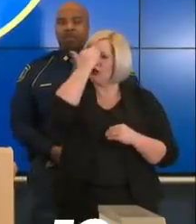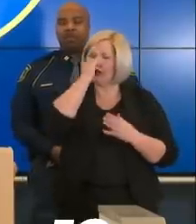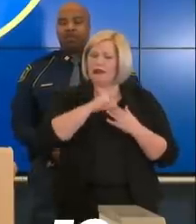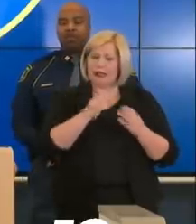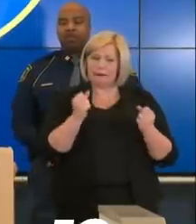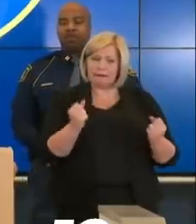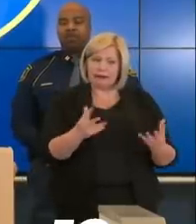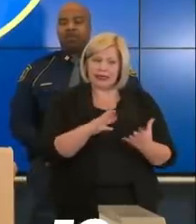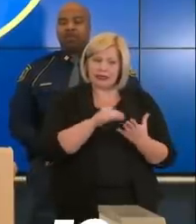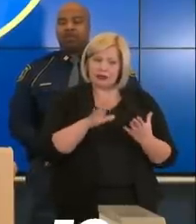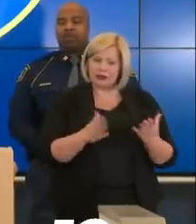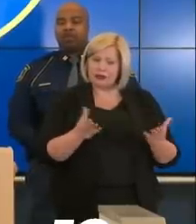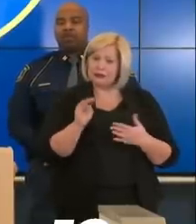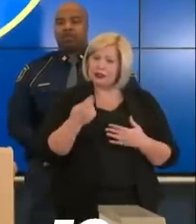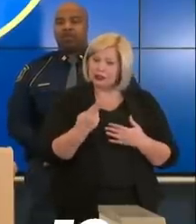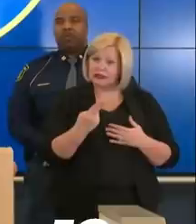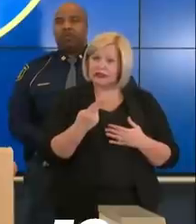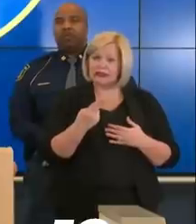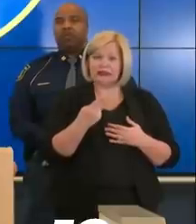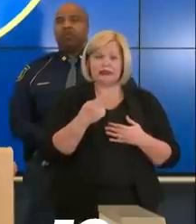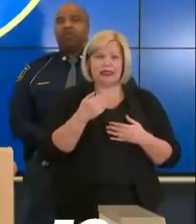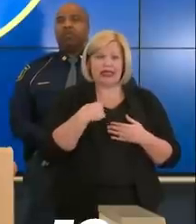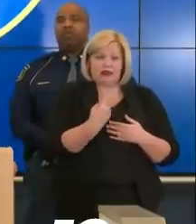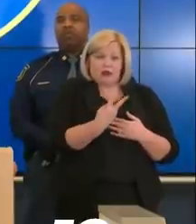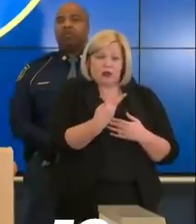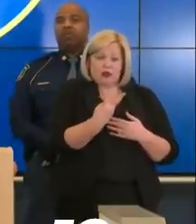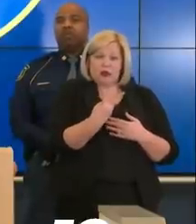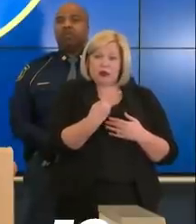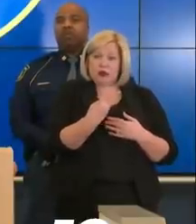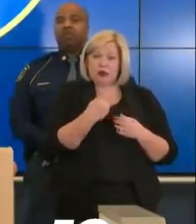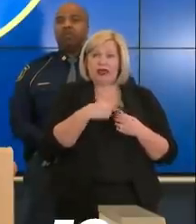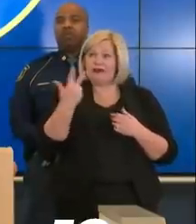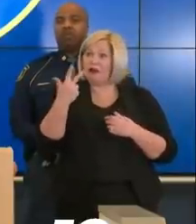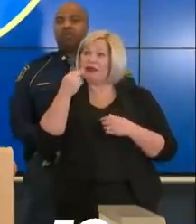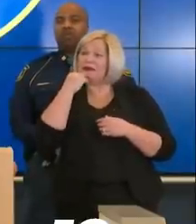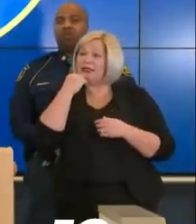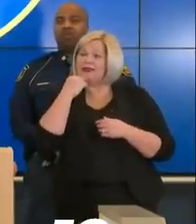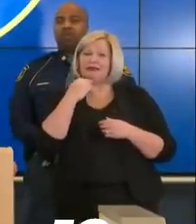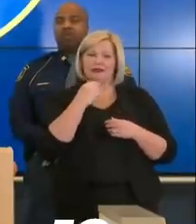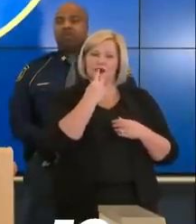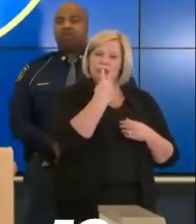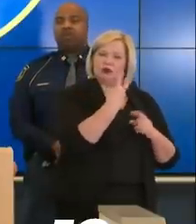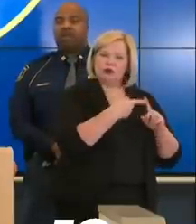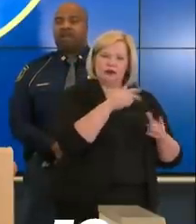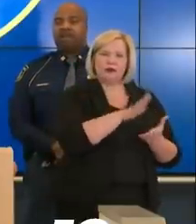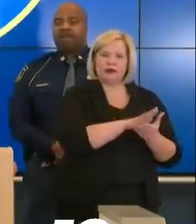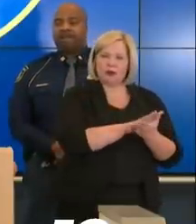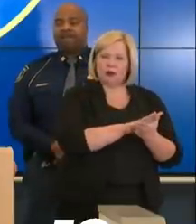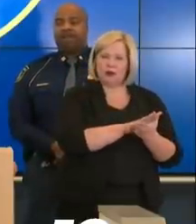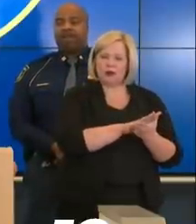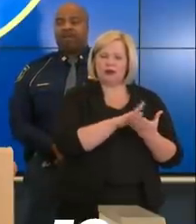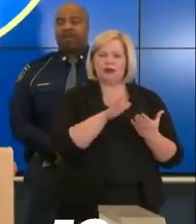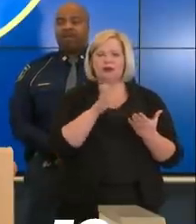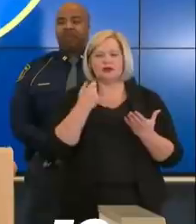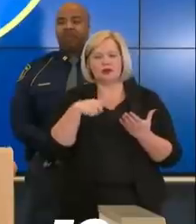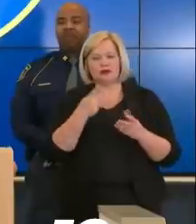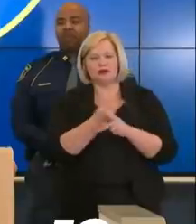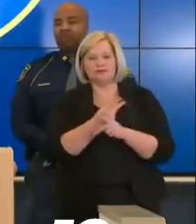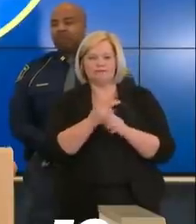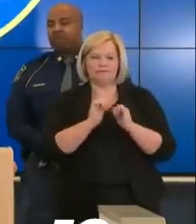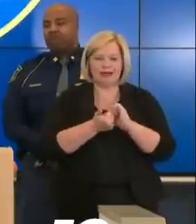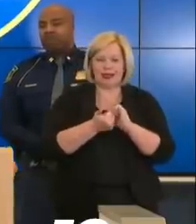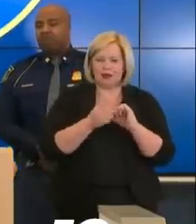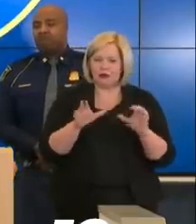have a lot of children in Michigan who get 2 of their 3 meals in the school place. And so we are working through how we address